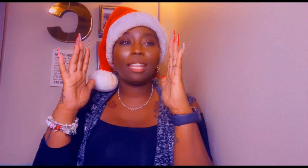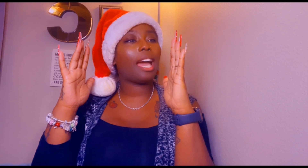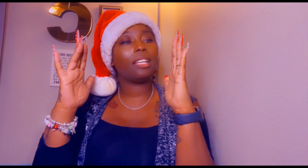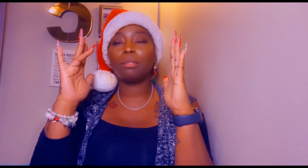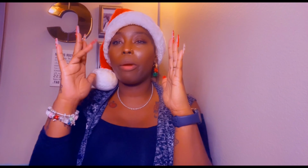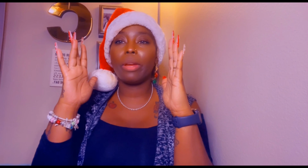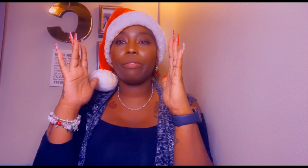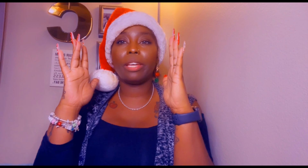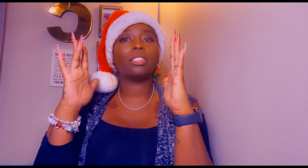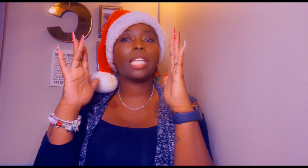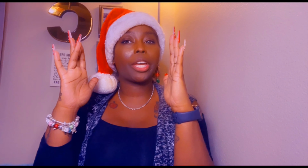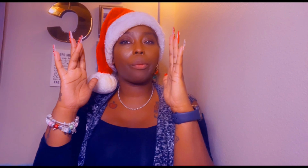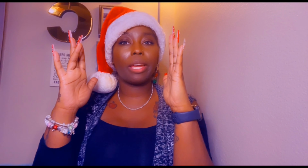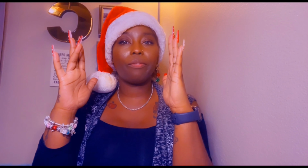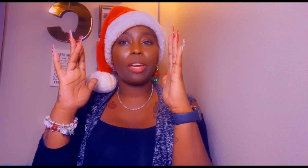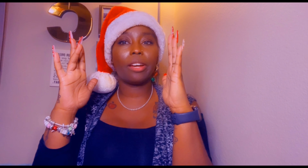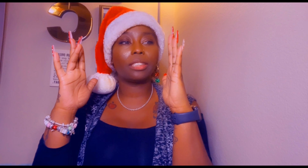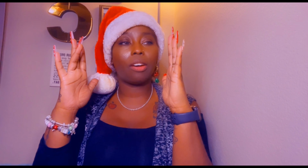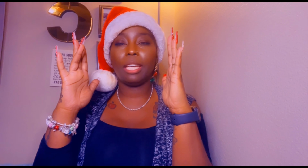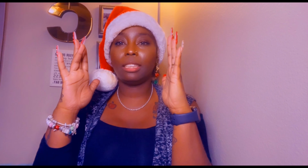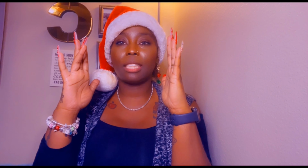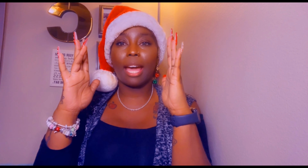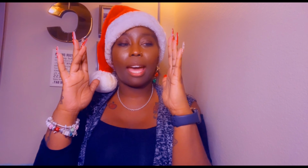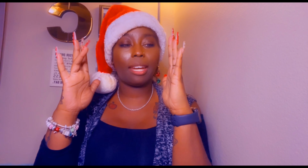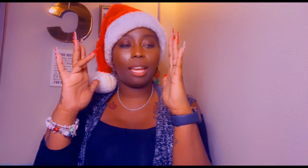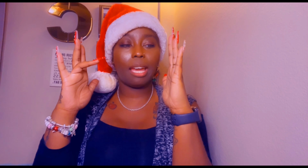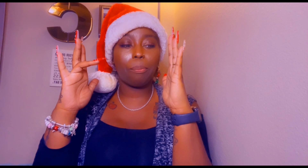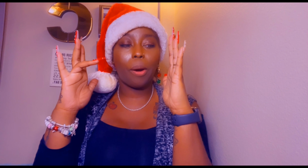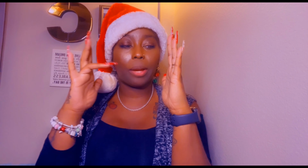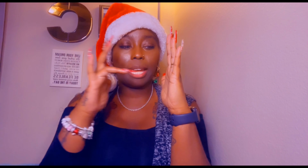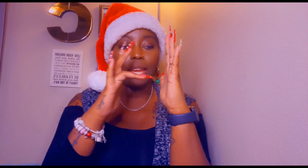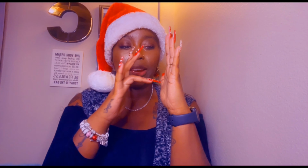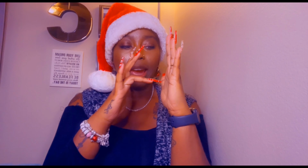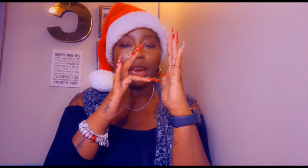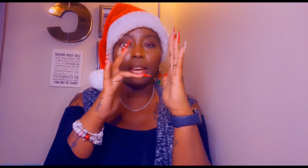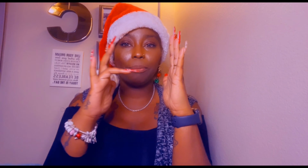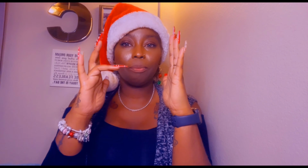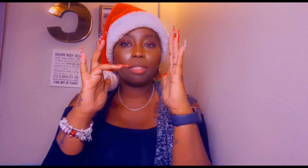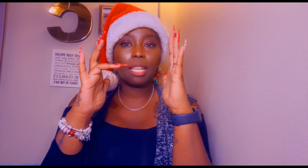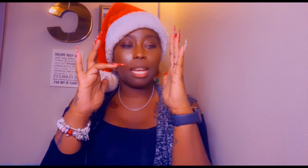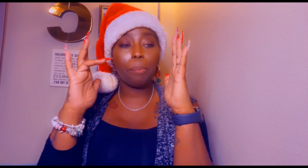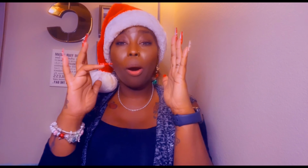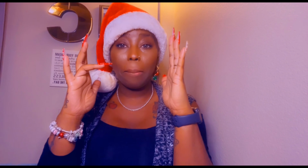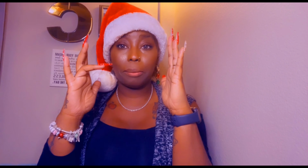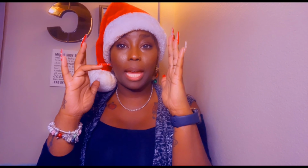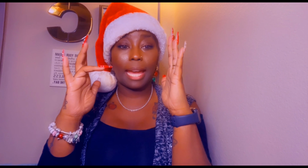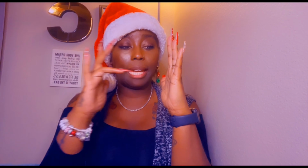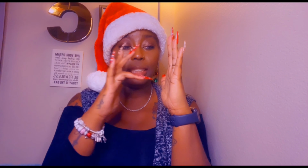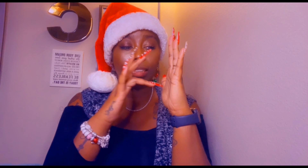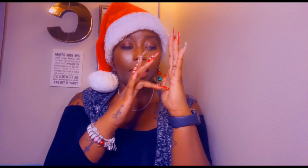I use my ring fingers. Take your ring fingers on each side and poke it in your hand, in the palm of your hand.